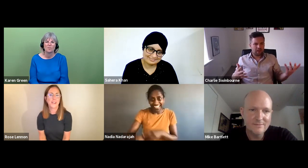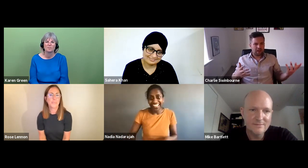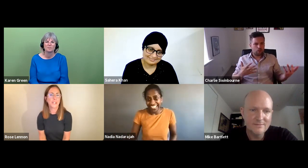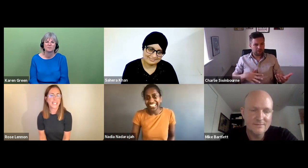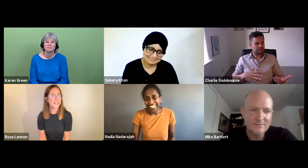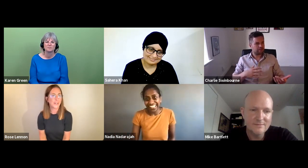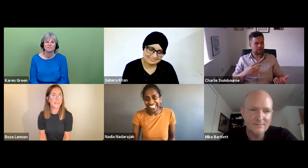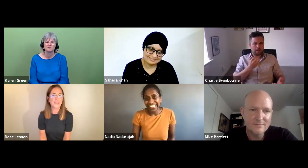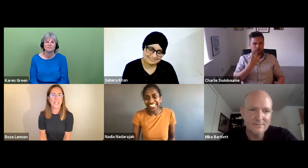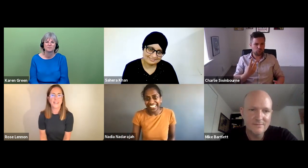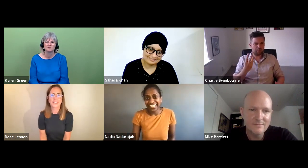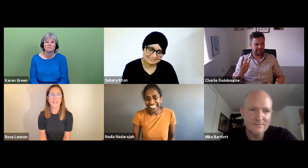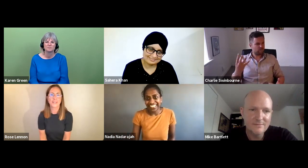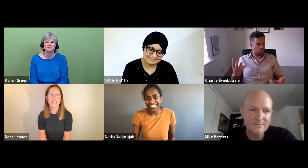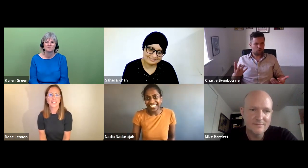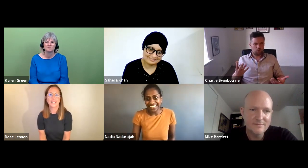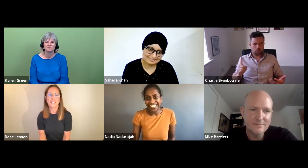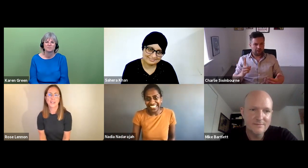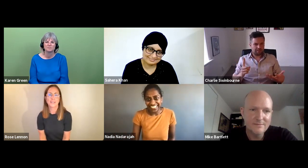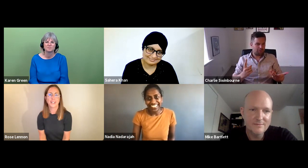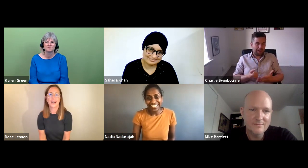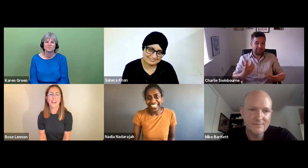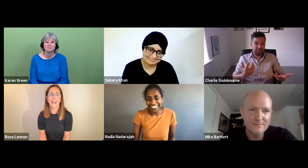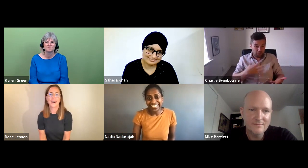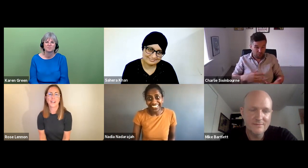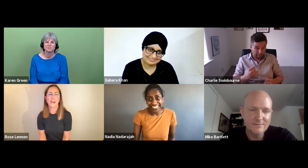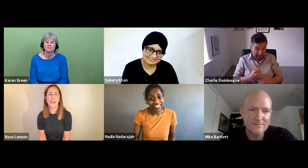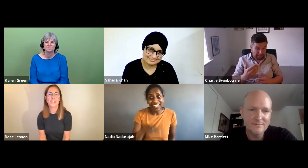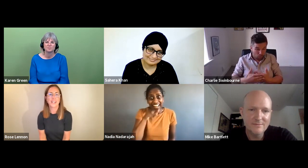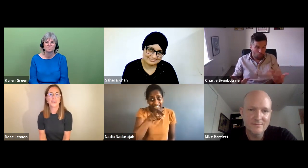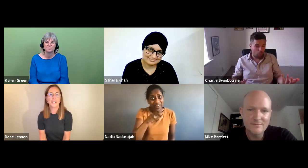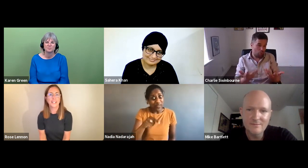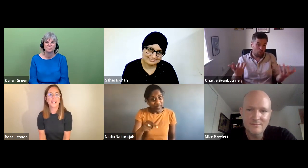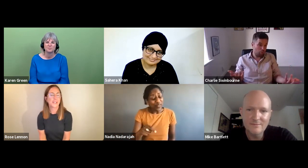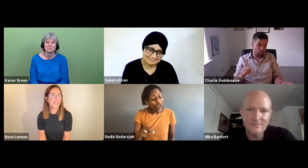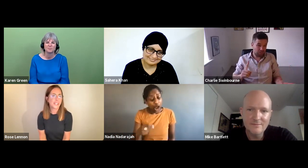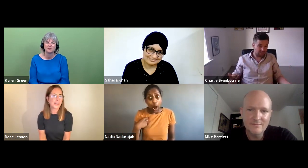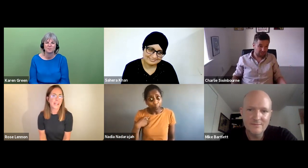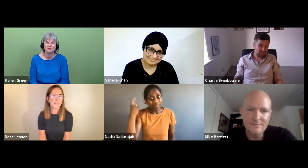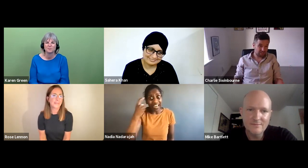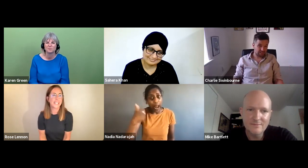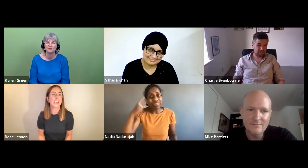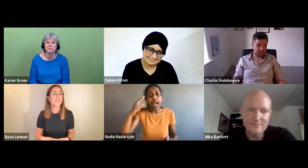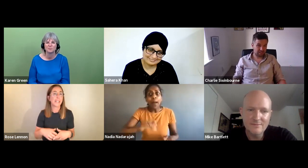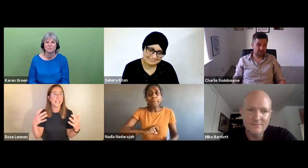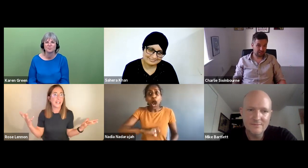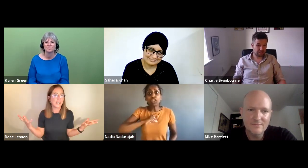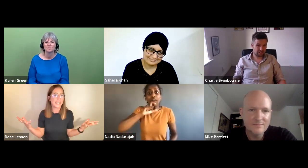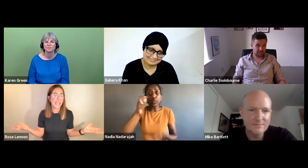very British film, wasn't it? It was, you know, so are you going to make, is there going to be a